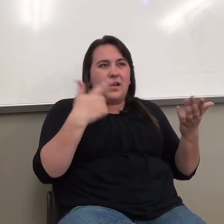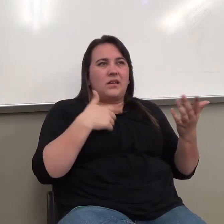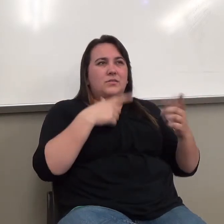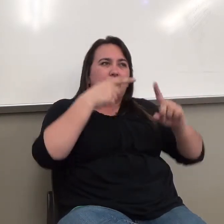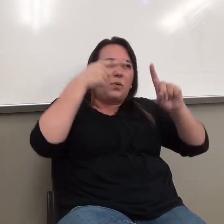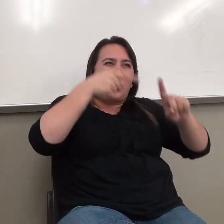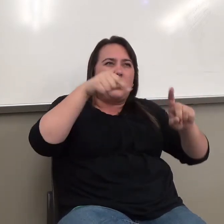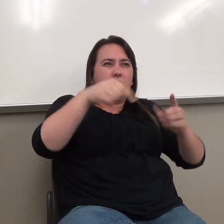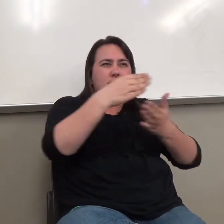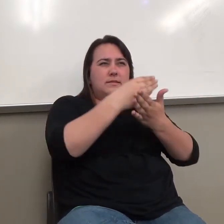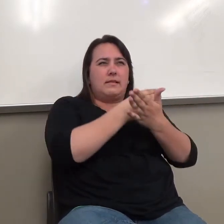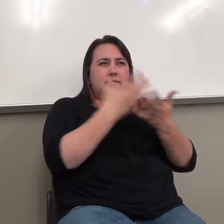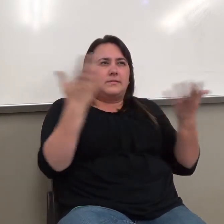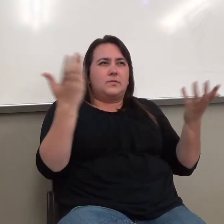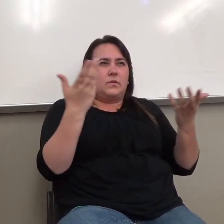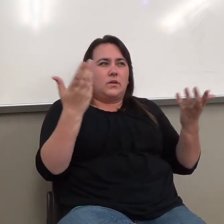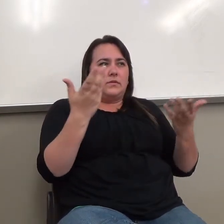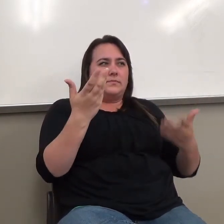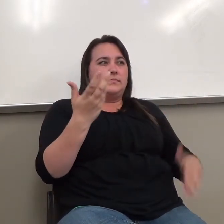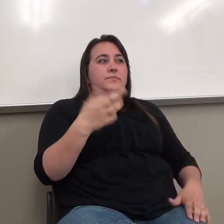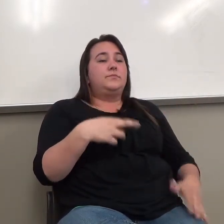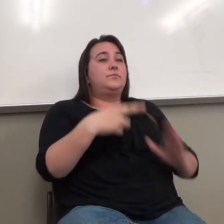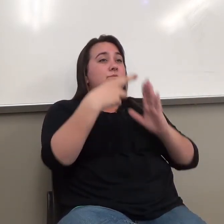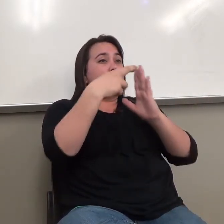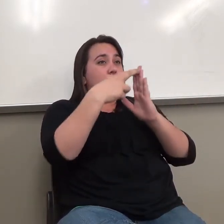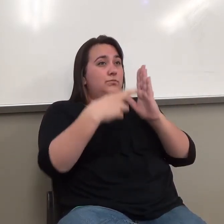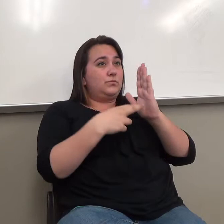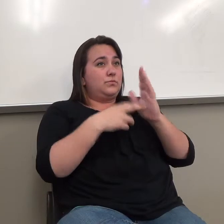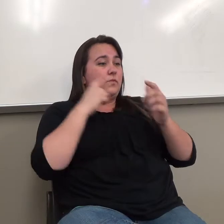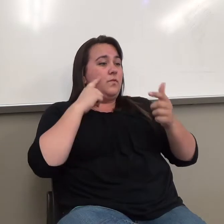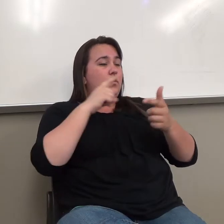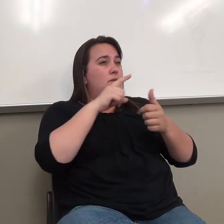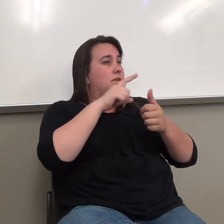here? The rules for these 2 days